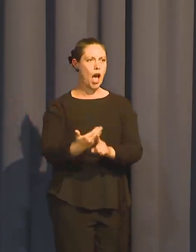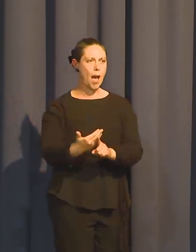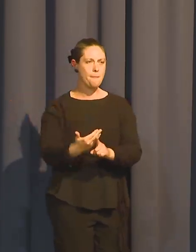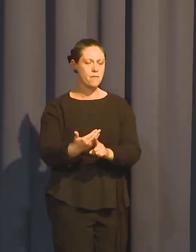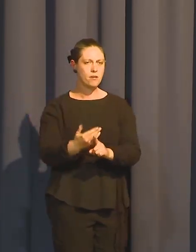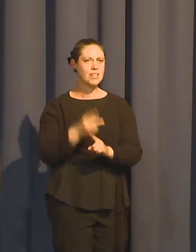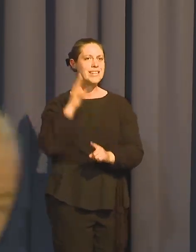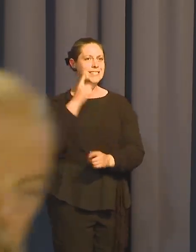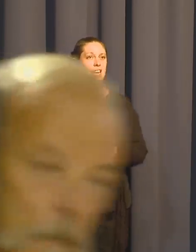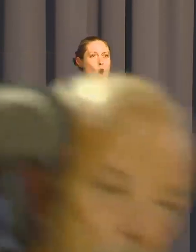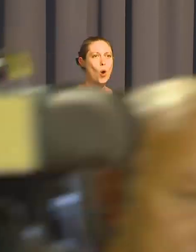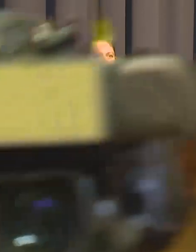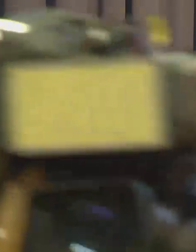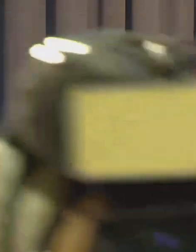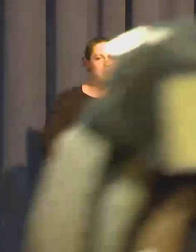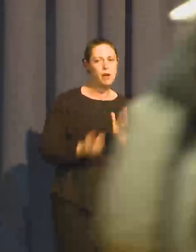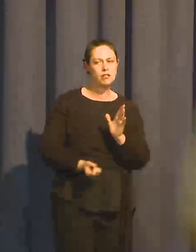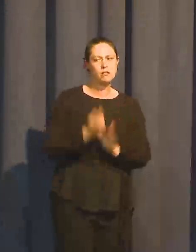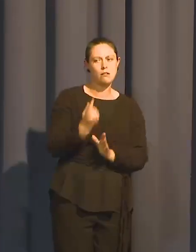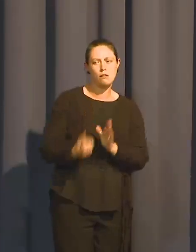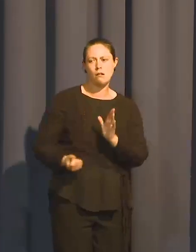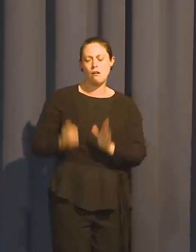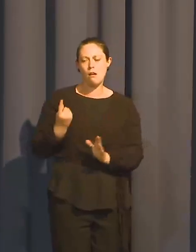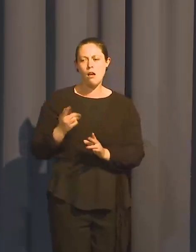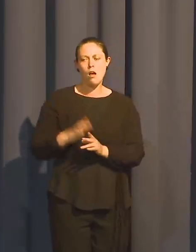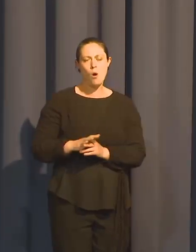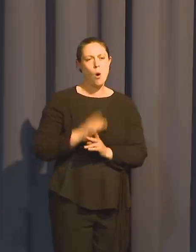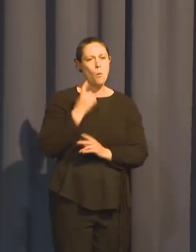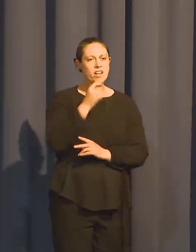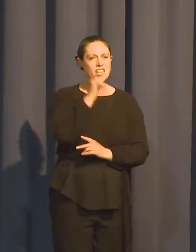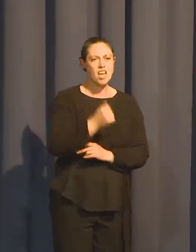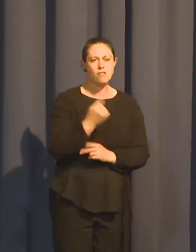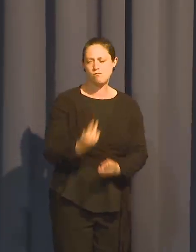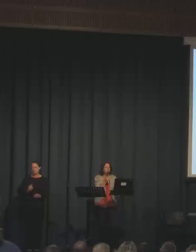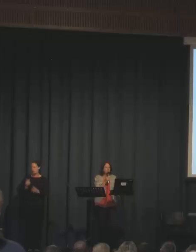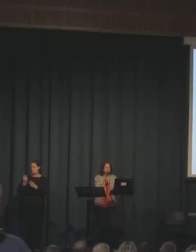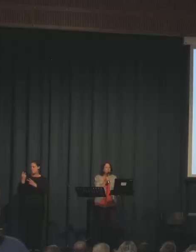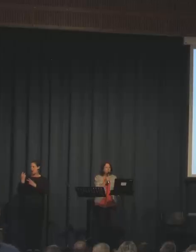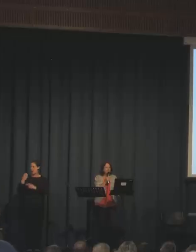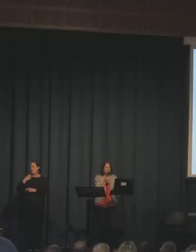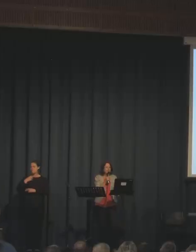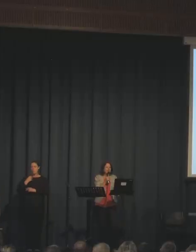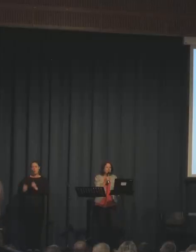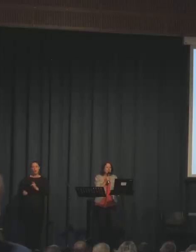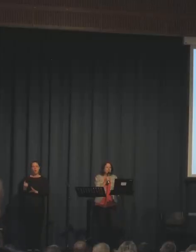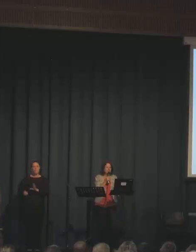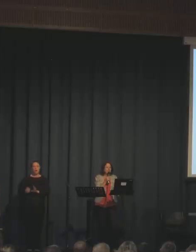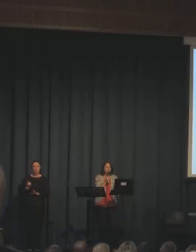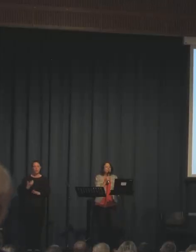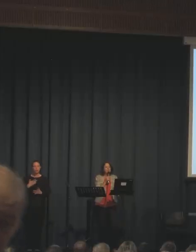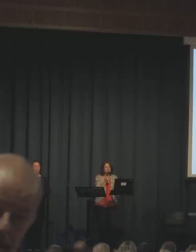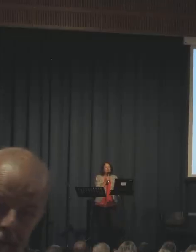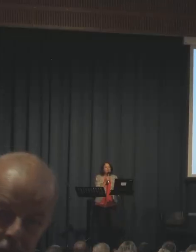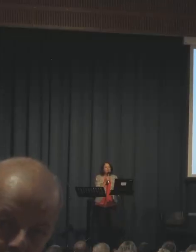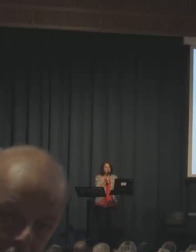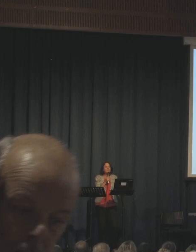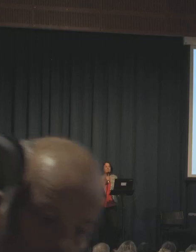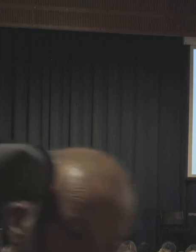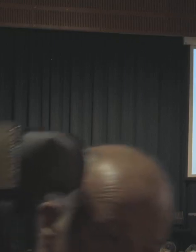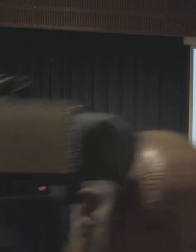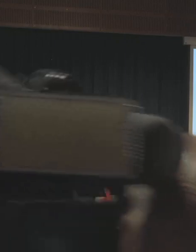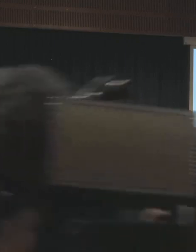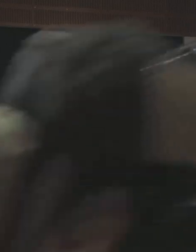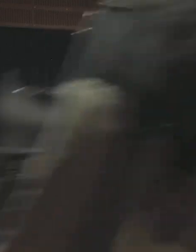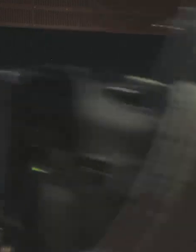purpose of the blood testing was for individuals to know your own blood results and look at risk factors